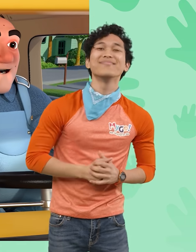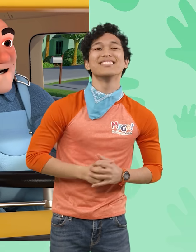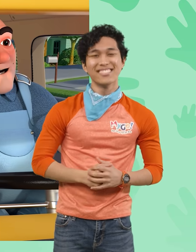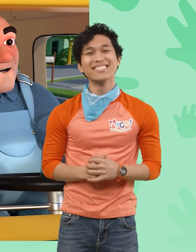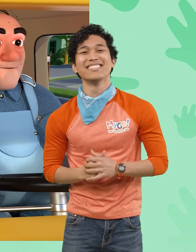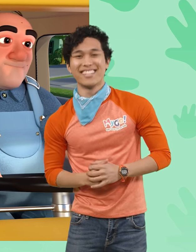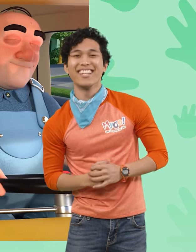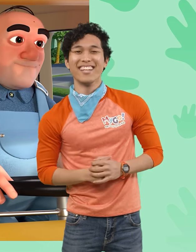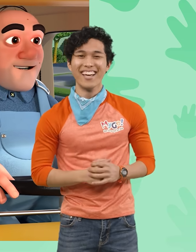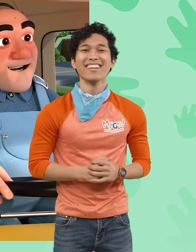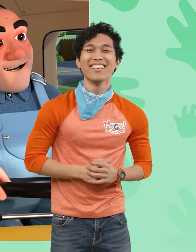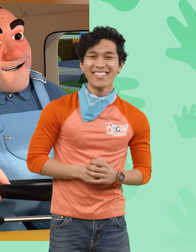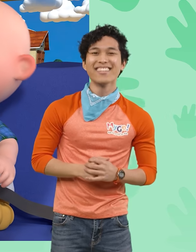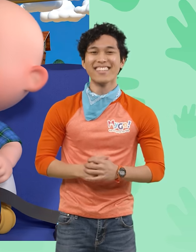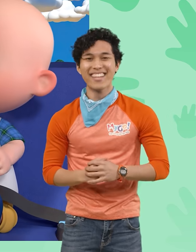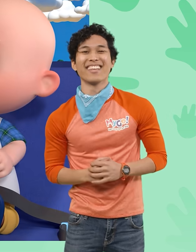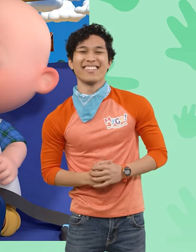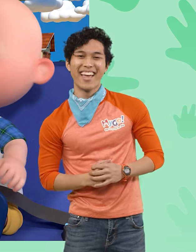town.